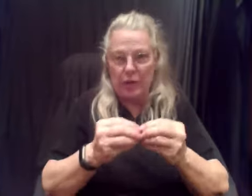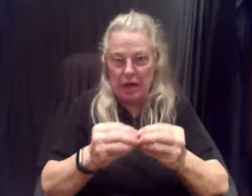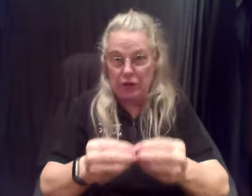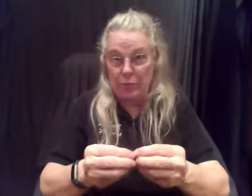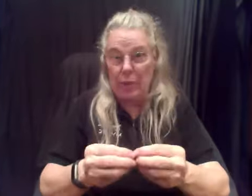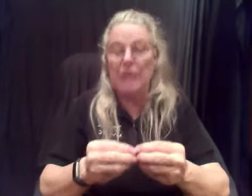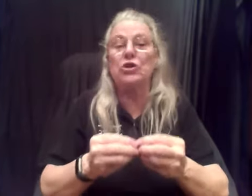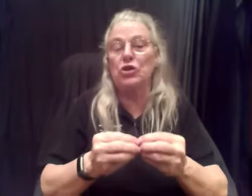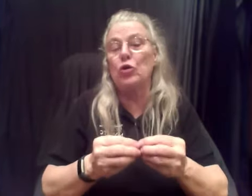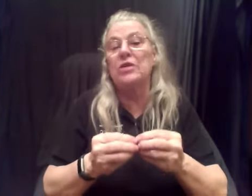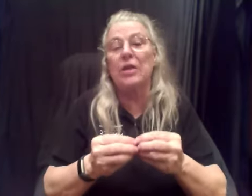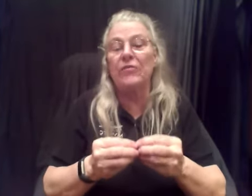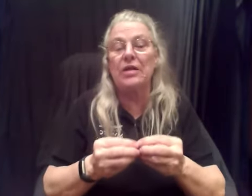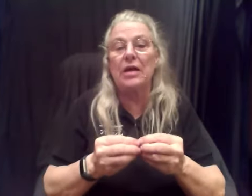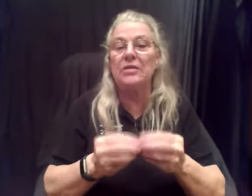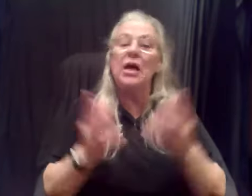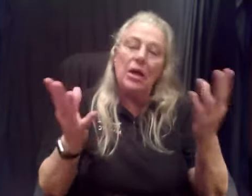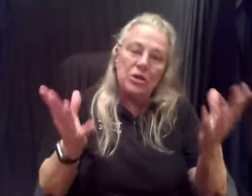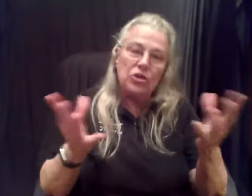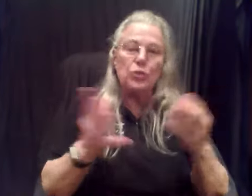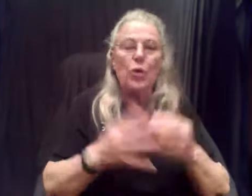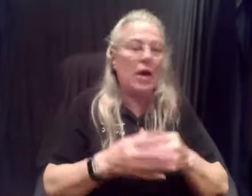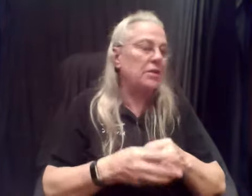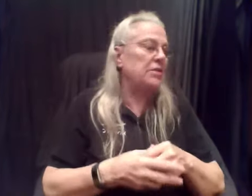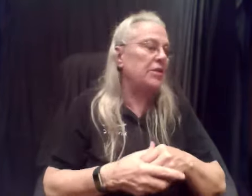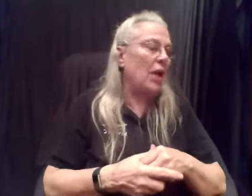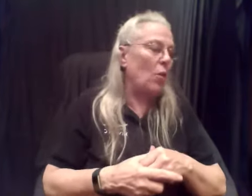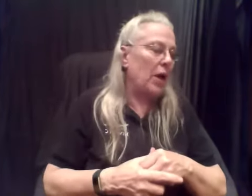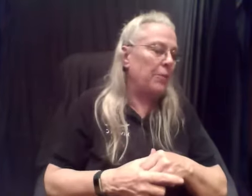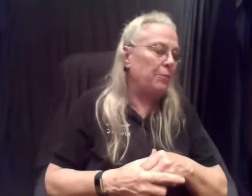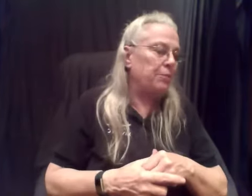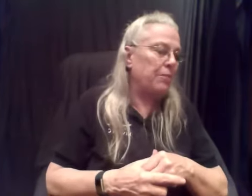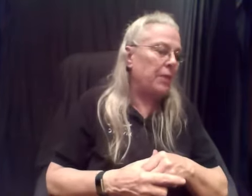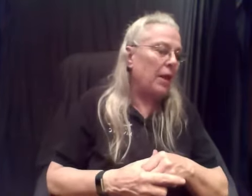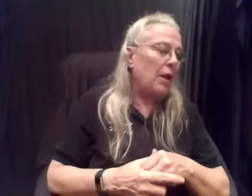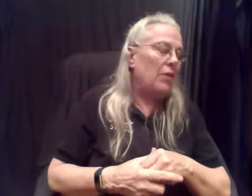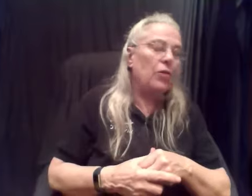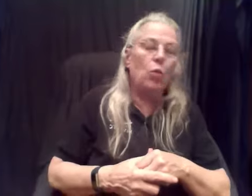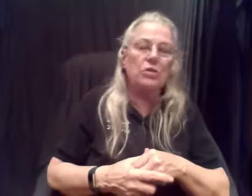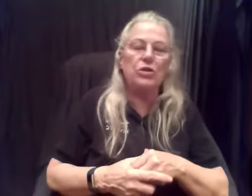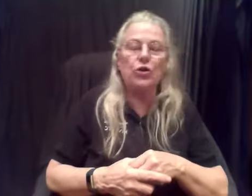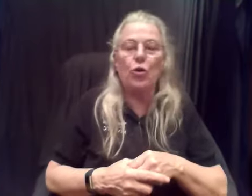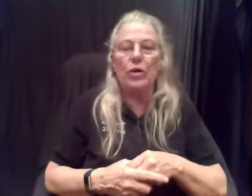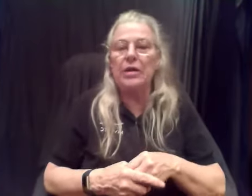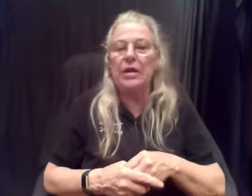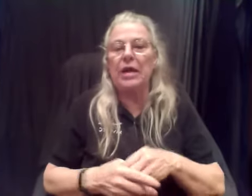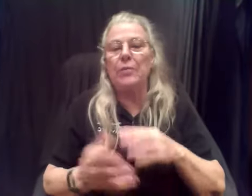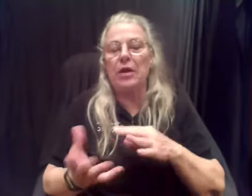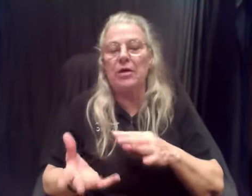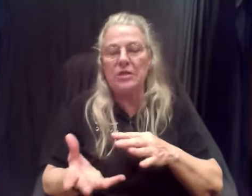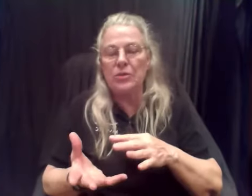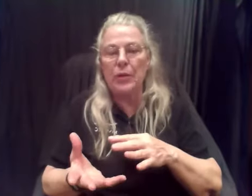interpretation matches yours, and if it does, just practice it that way. The words that you're going to need, because it's